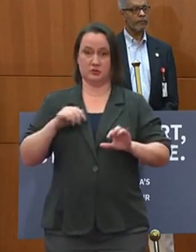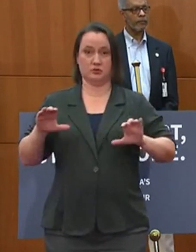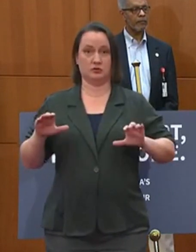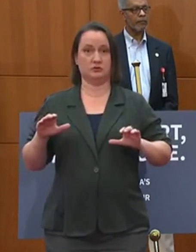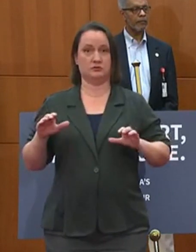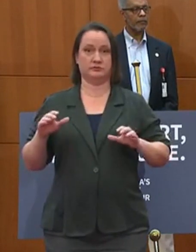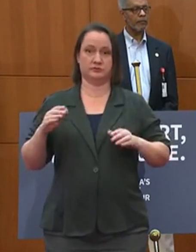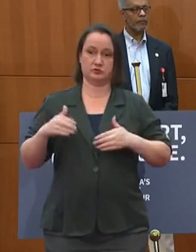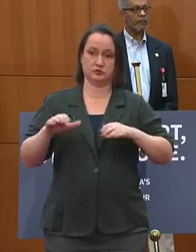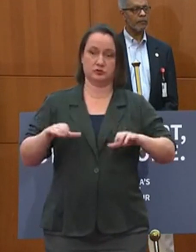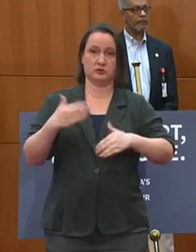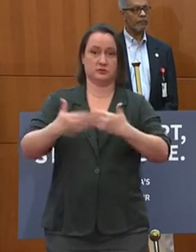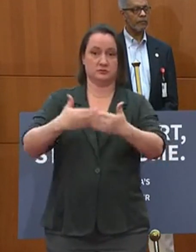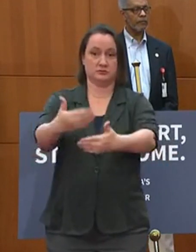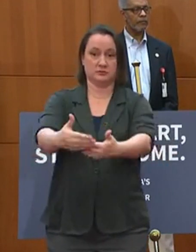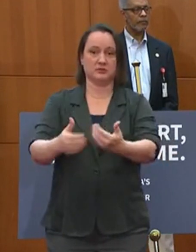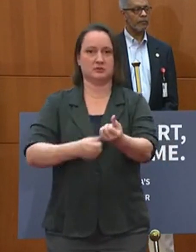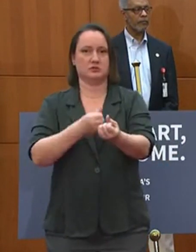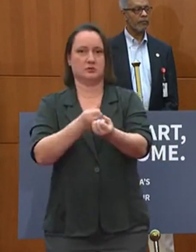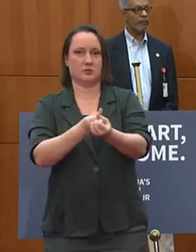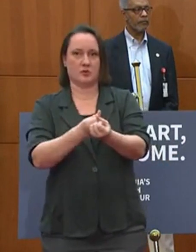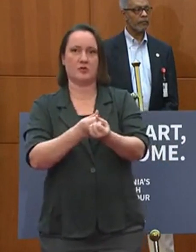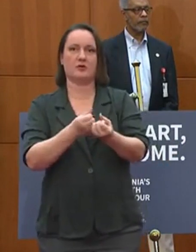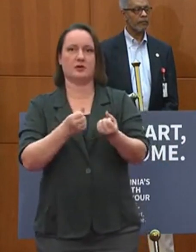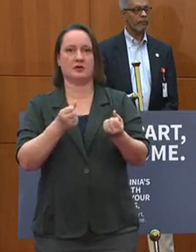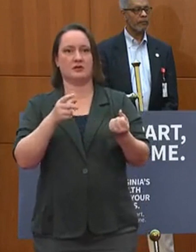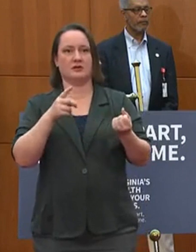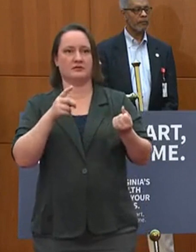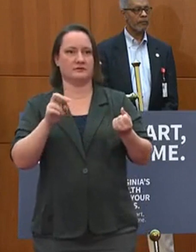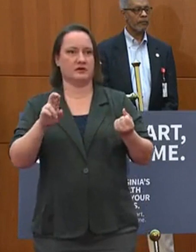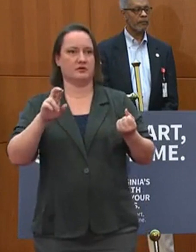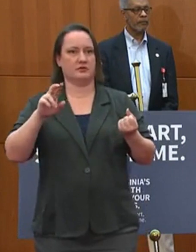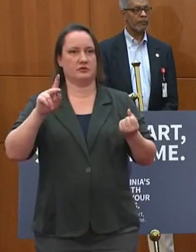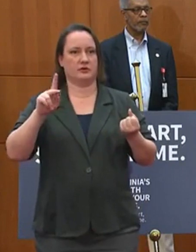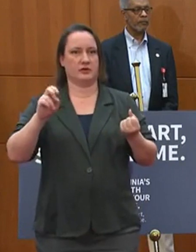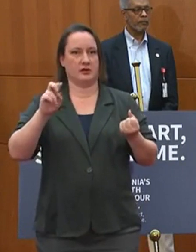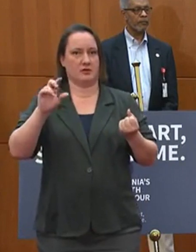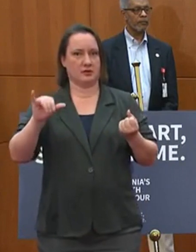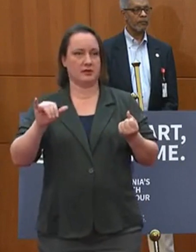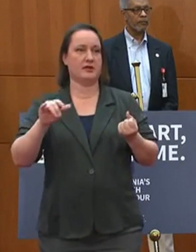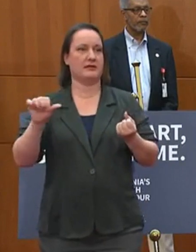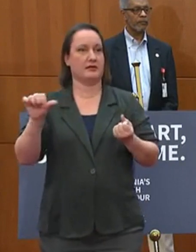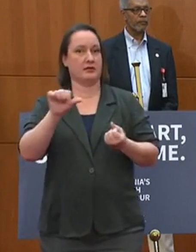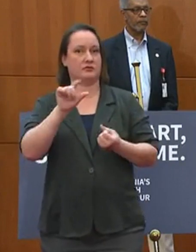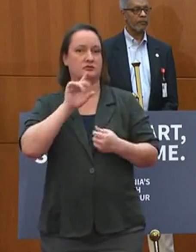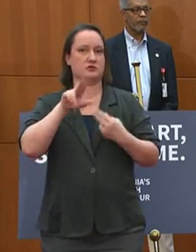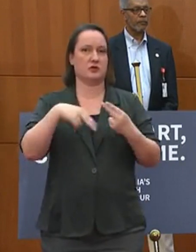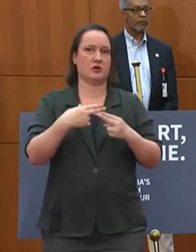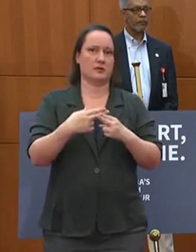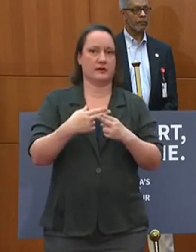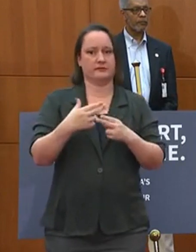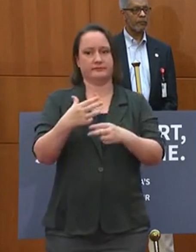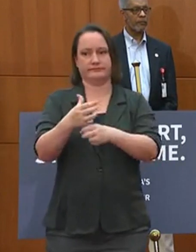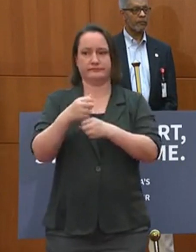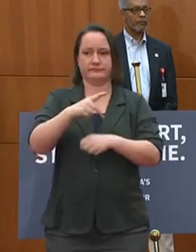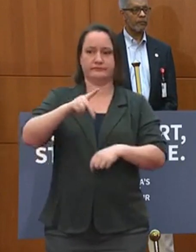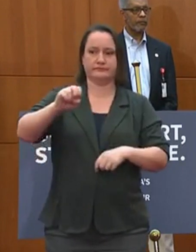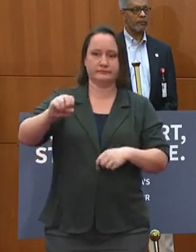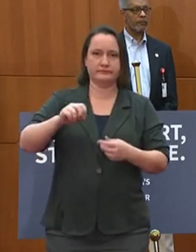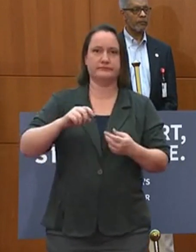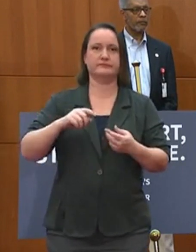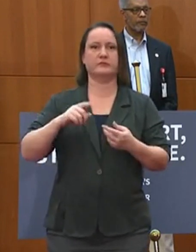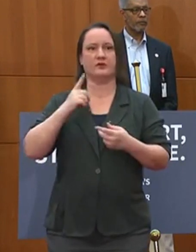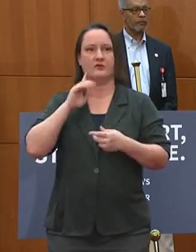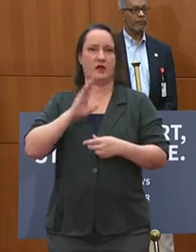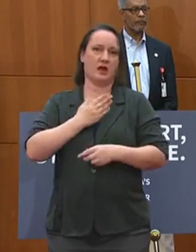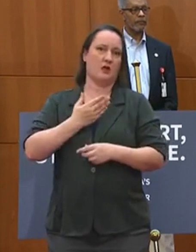been in support of, as you heard Dr. Carey and others talking about, getting the protective equipment that our first-line responders need,